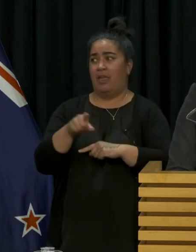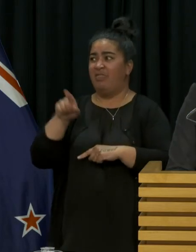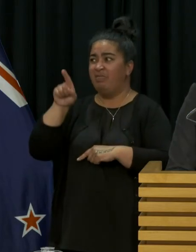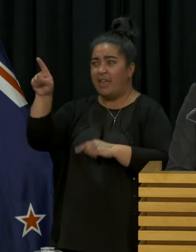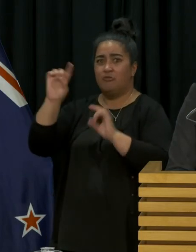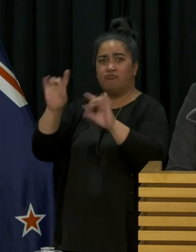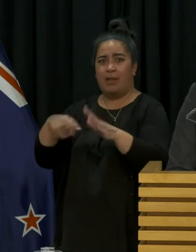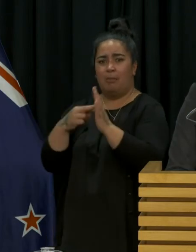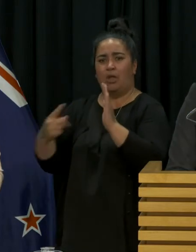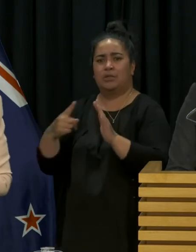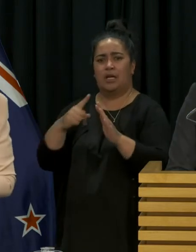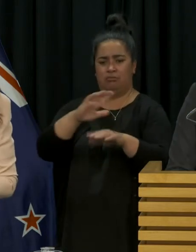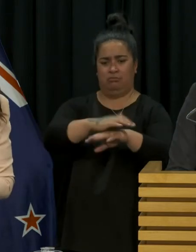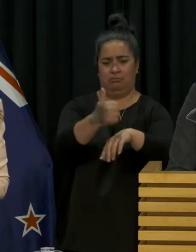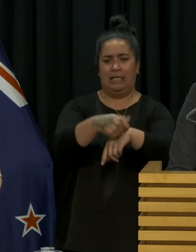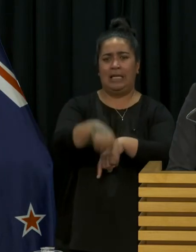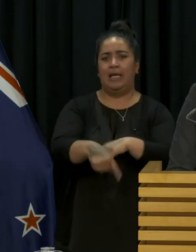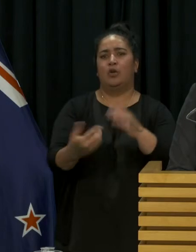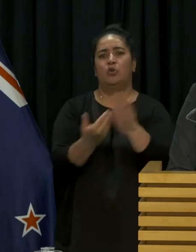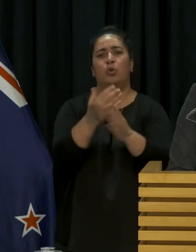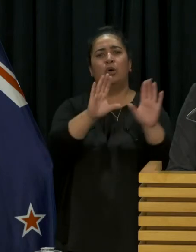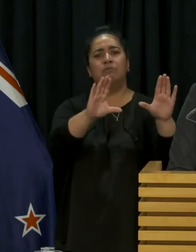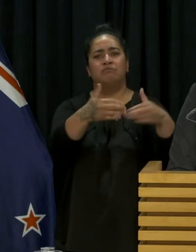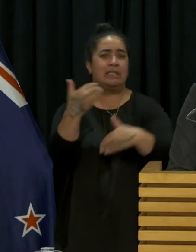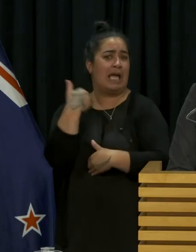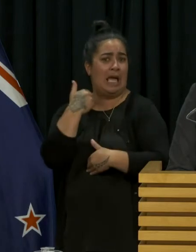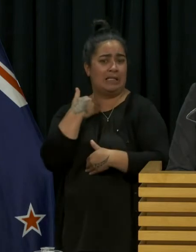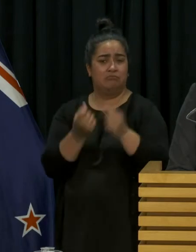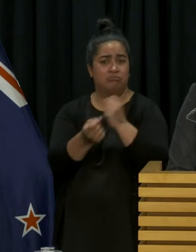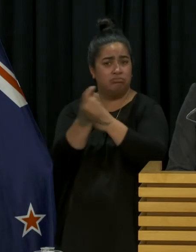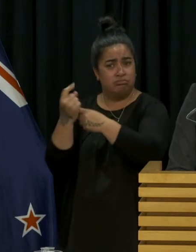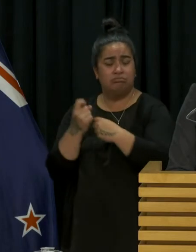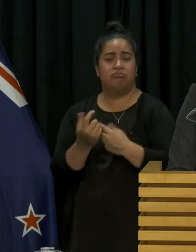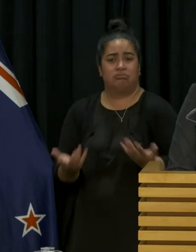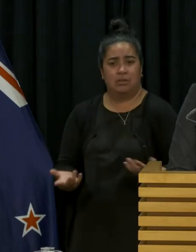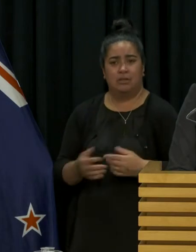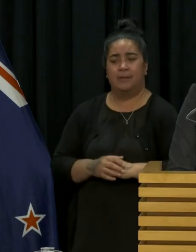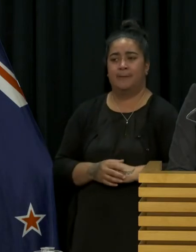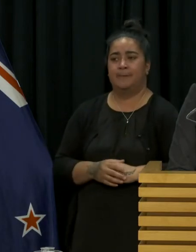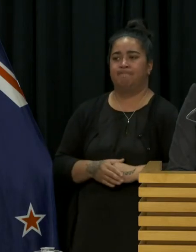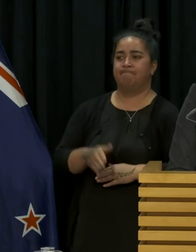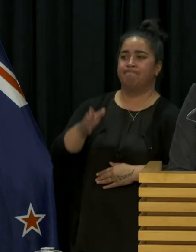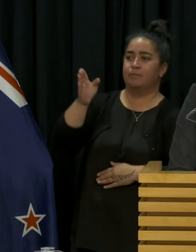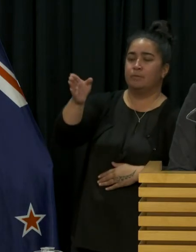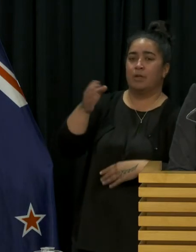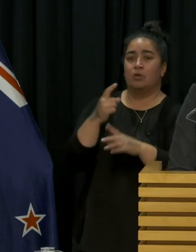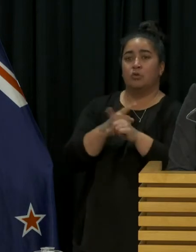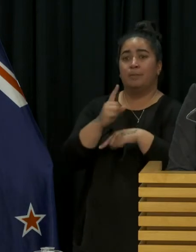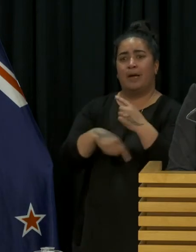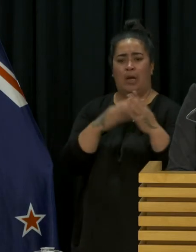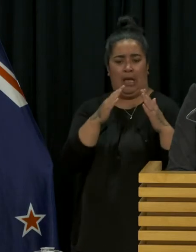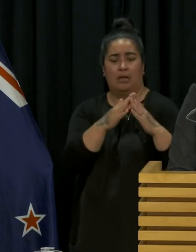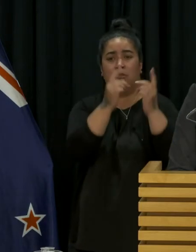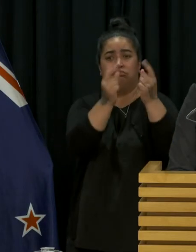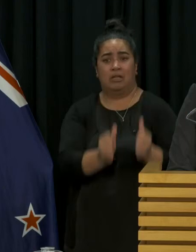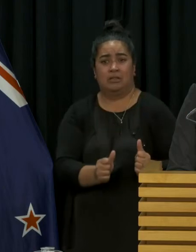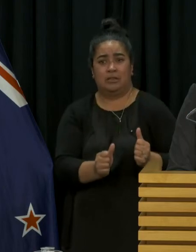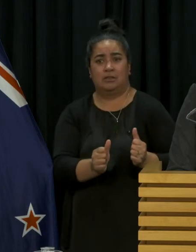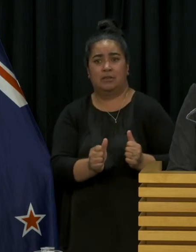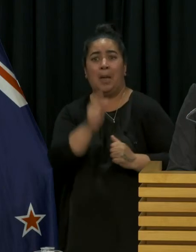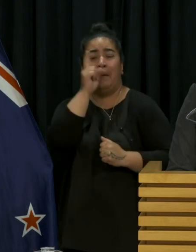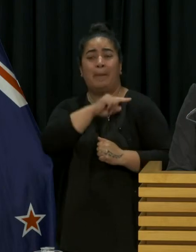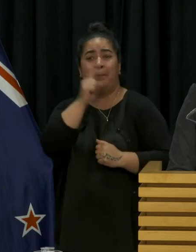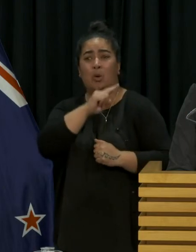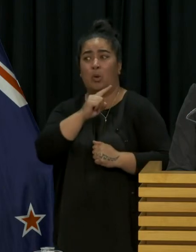Unquestionably so. So just on house prices, a couple of weeks ago you said in regards to people coming back to New Zealand, you can't